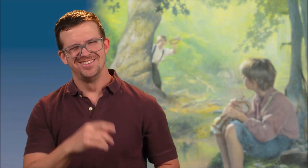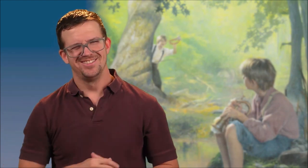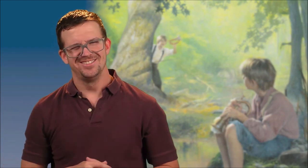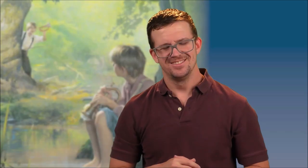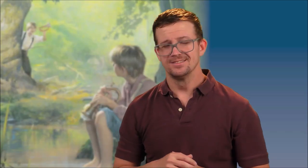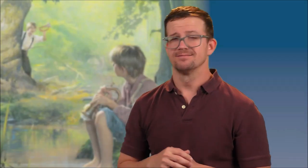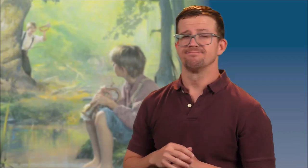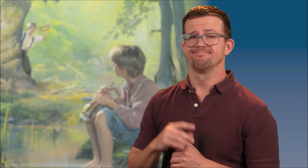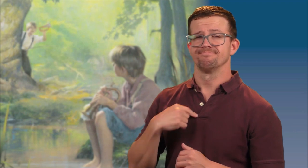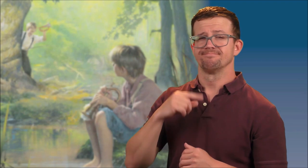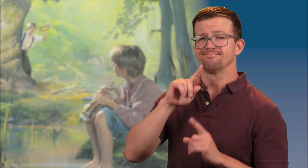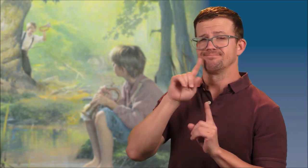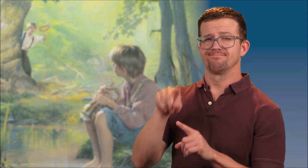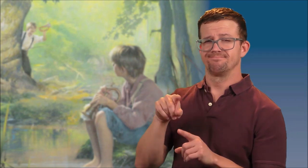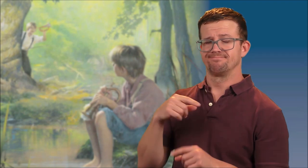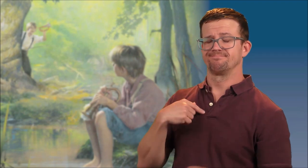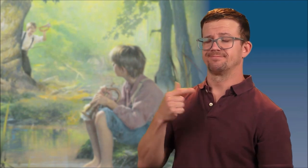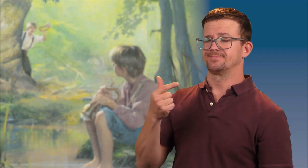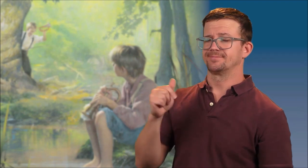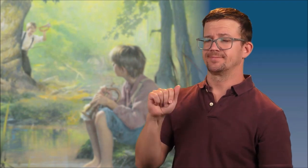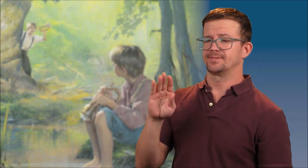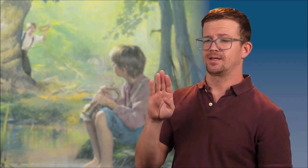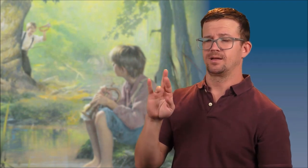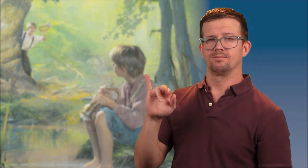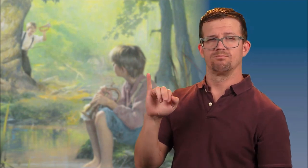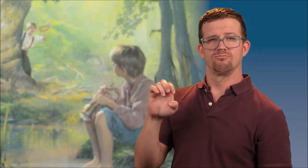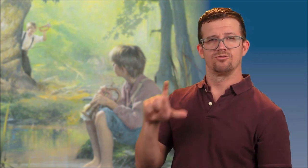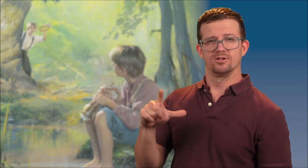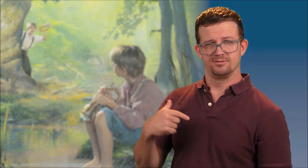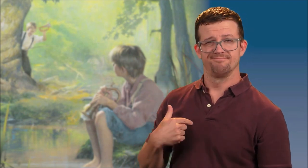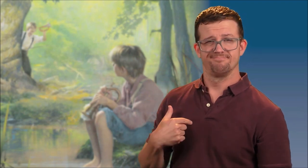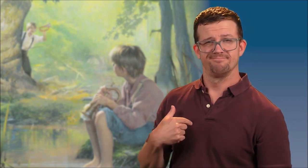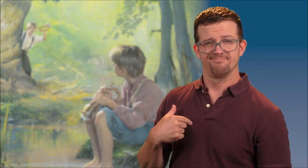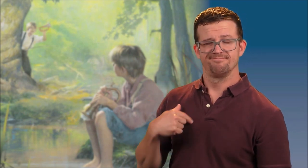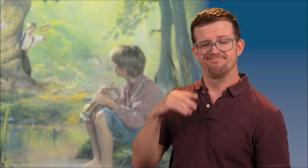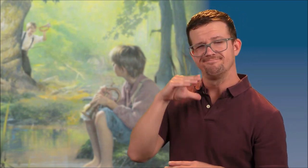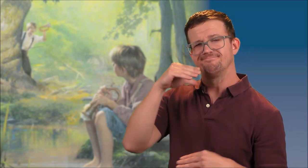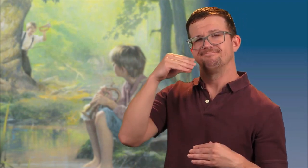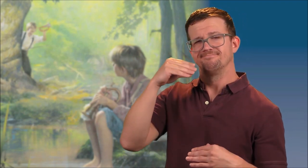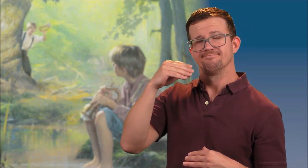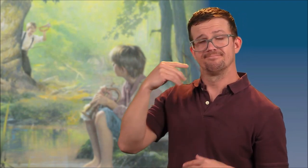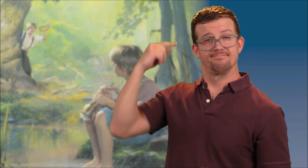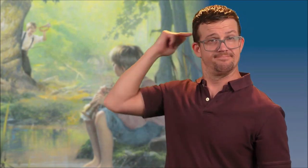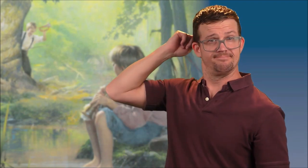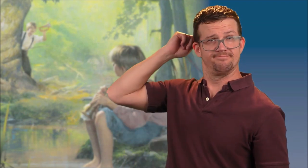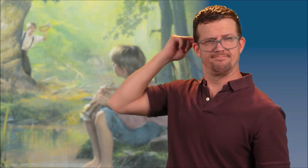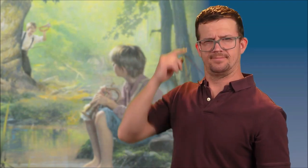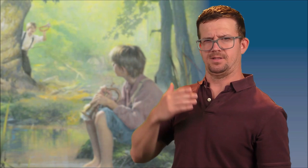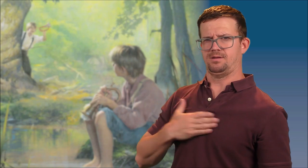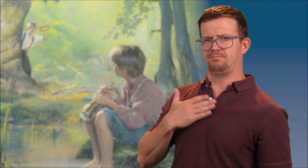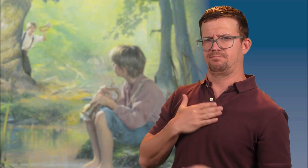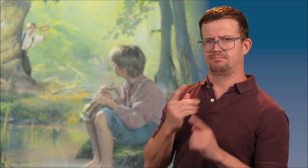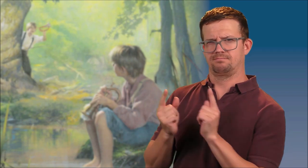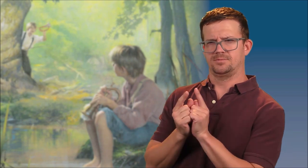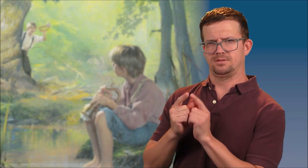know how to blow that horn." "I'm Gabriel," Gabe smiled, happy to meet a boy his own